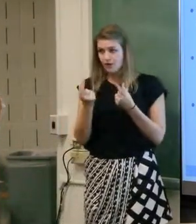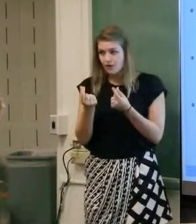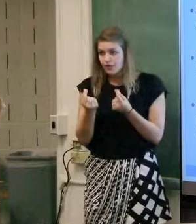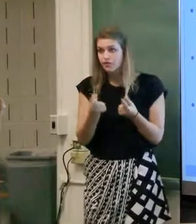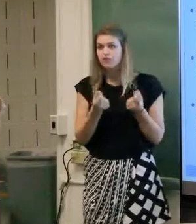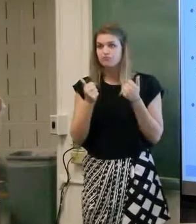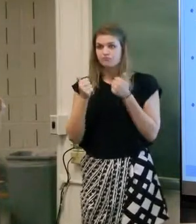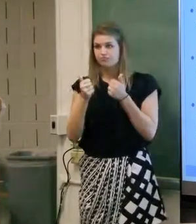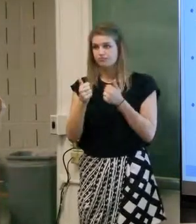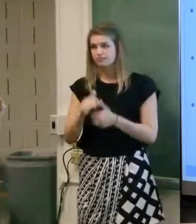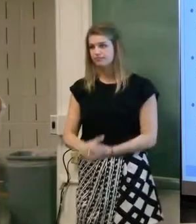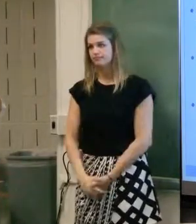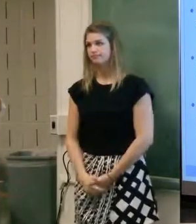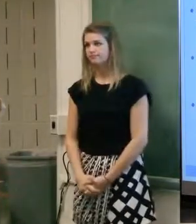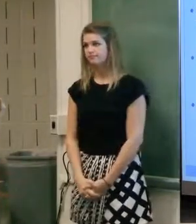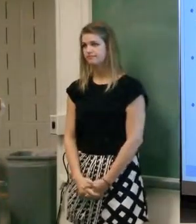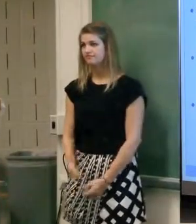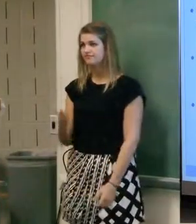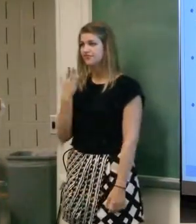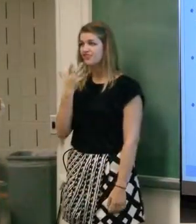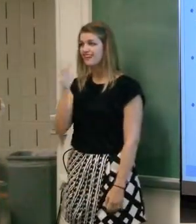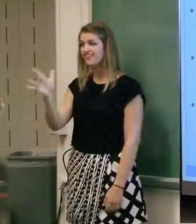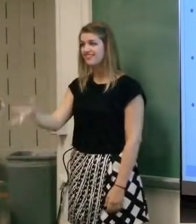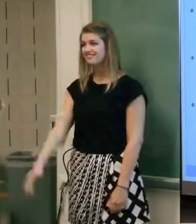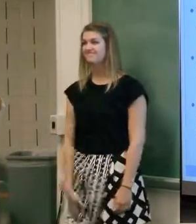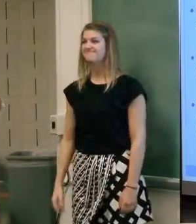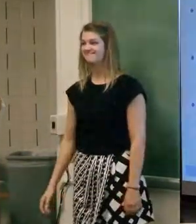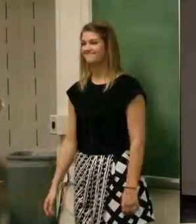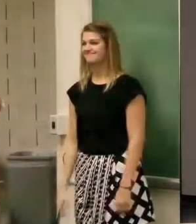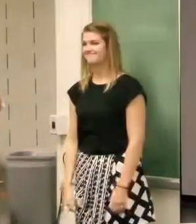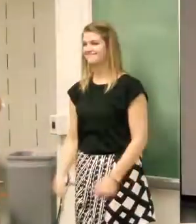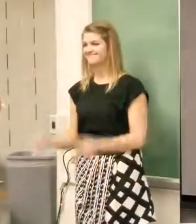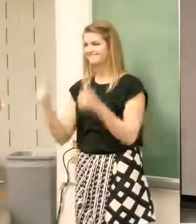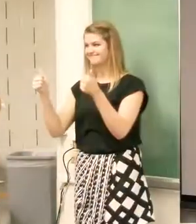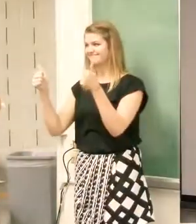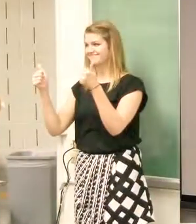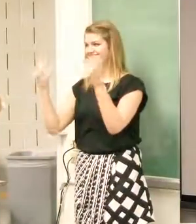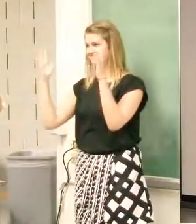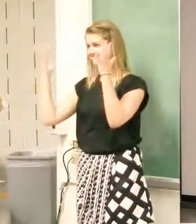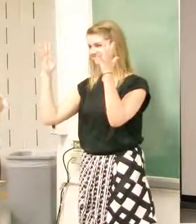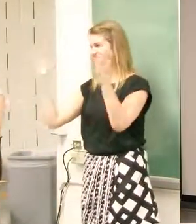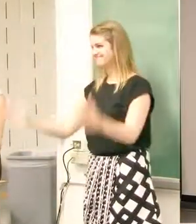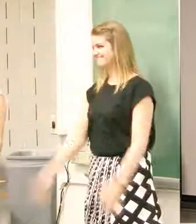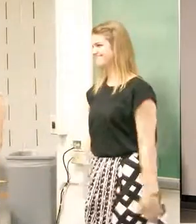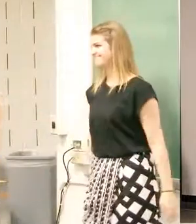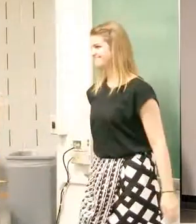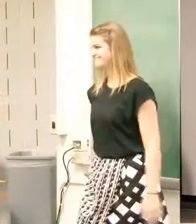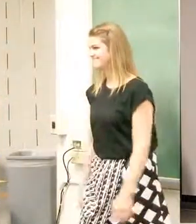Good luck. Thank you.